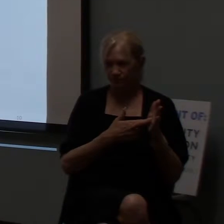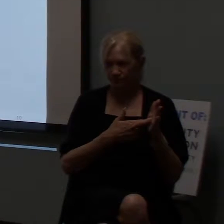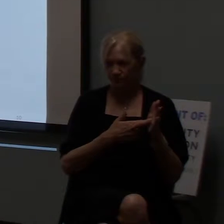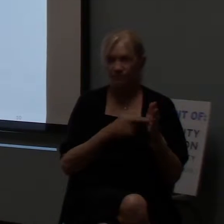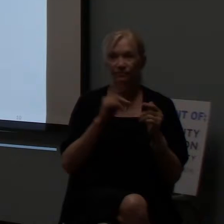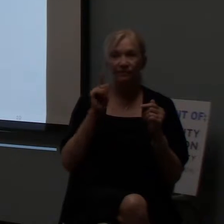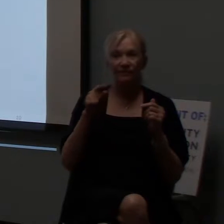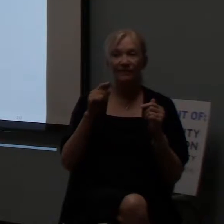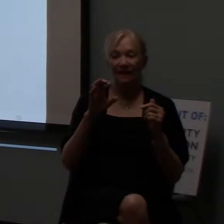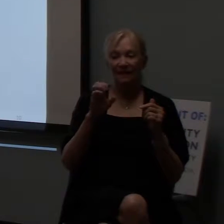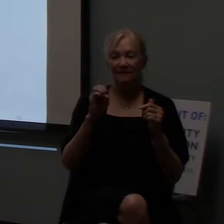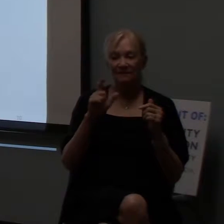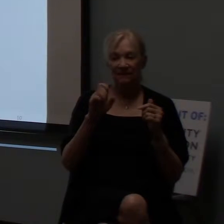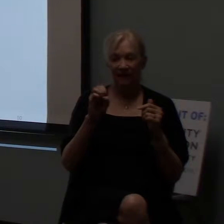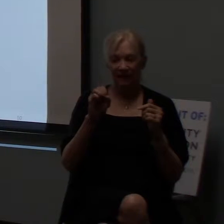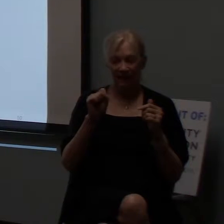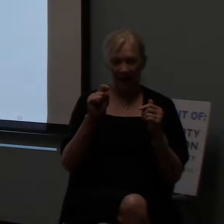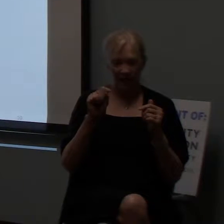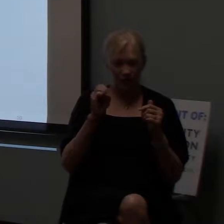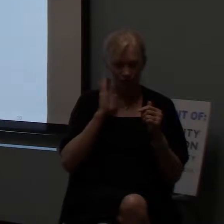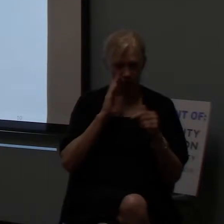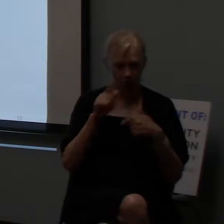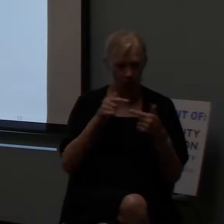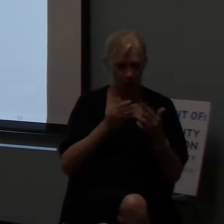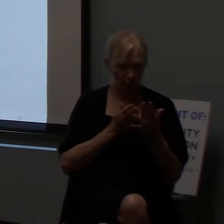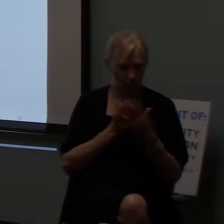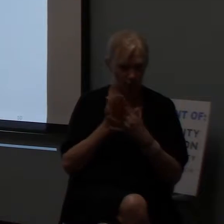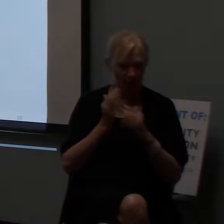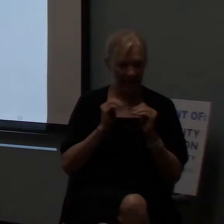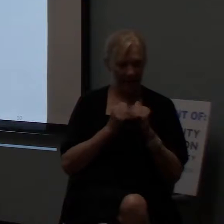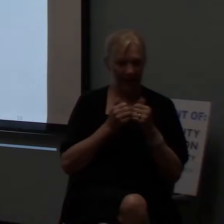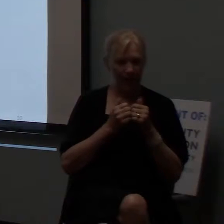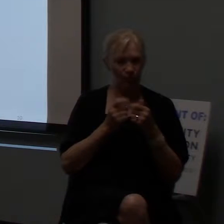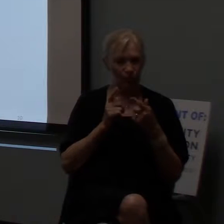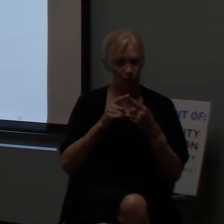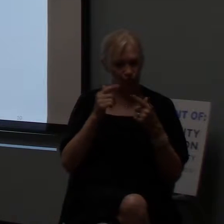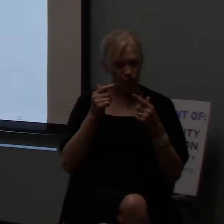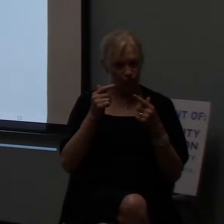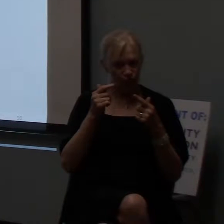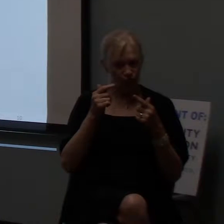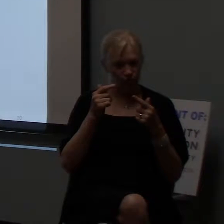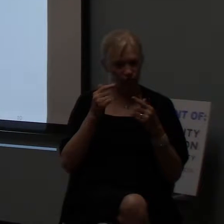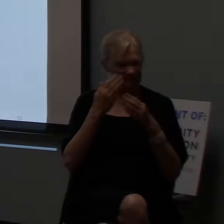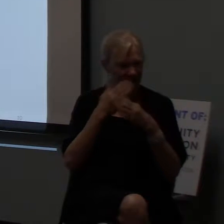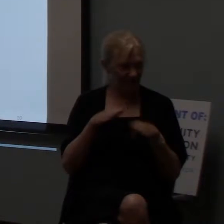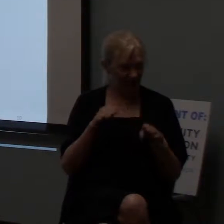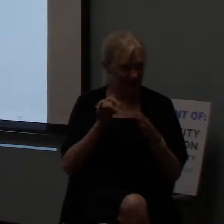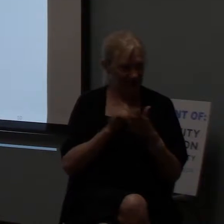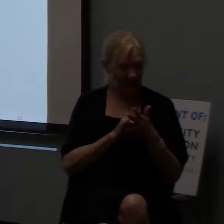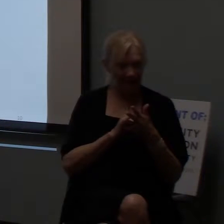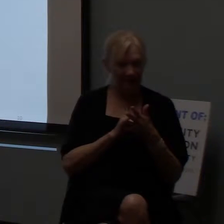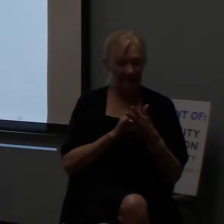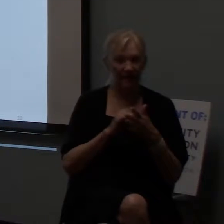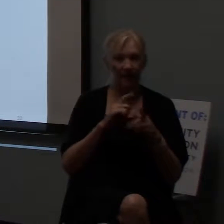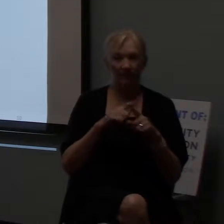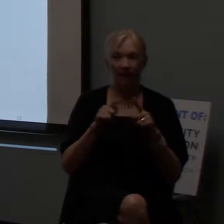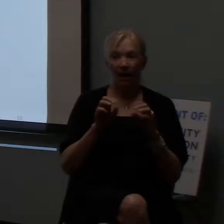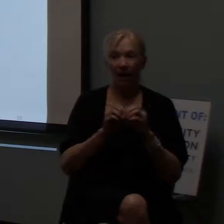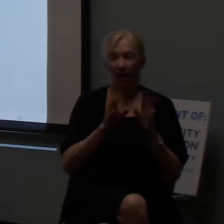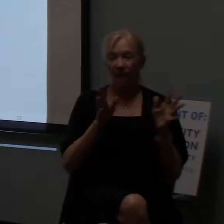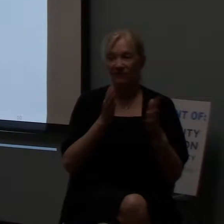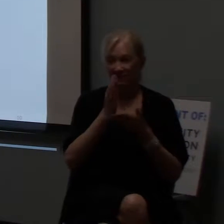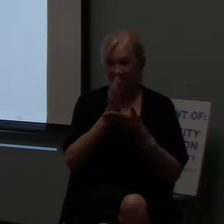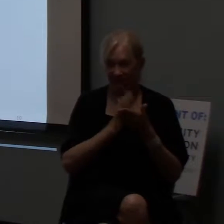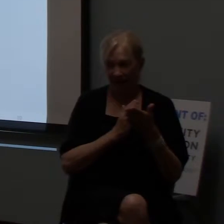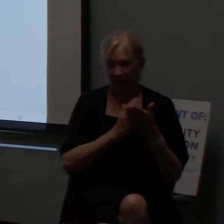is going in the next section going through possible ways you could divide districts and elect these representatives. But obviously some ways